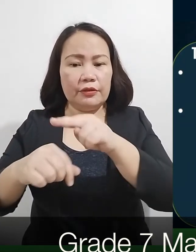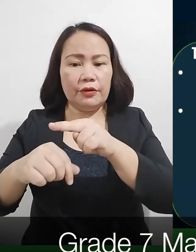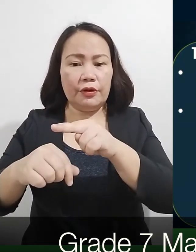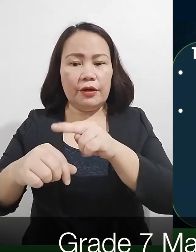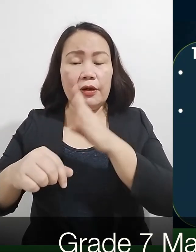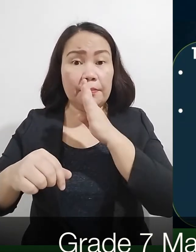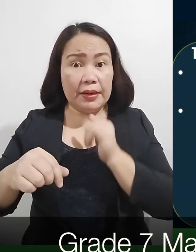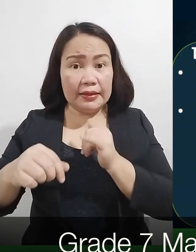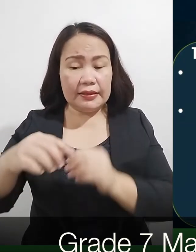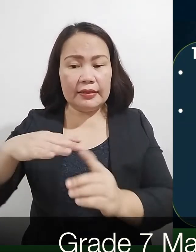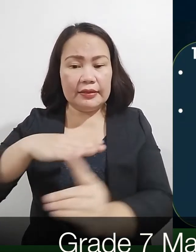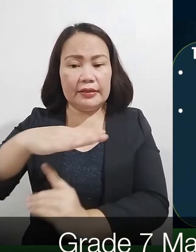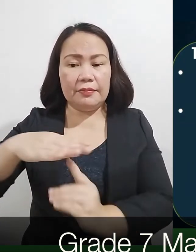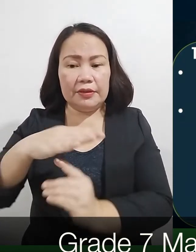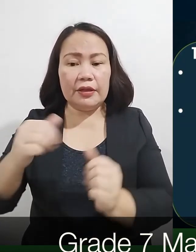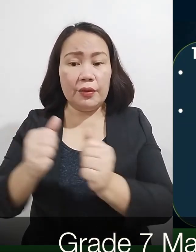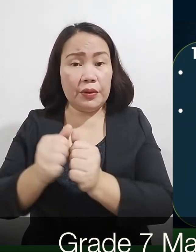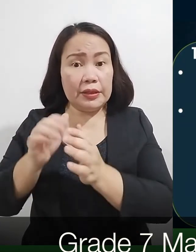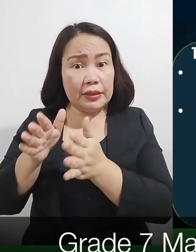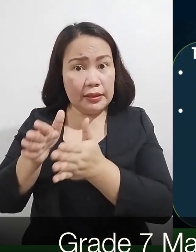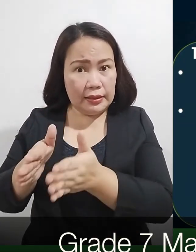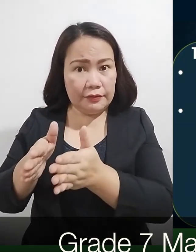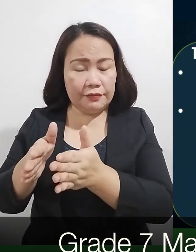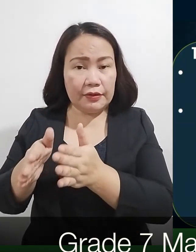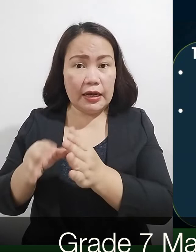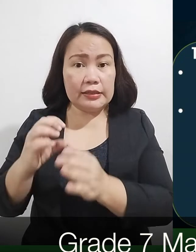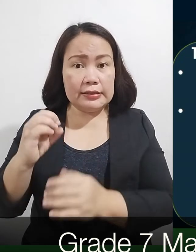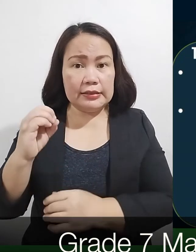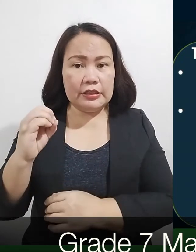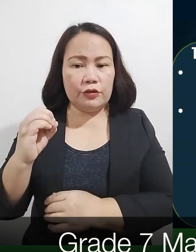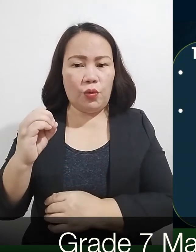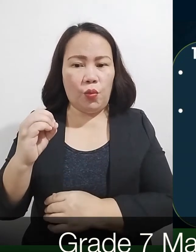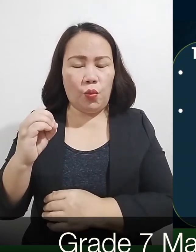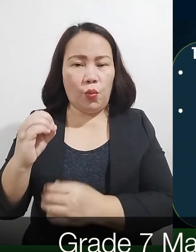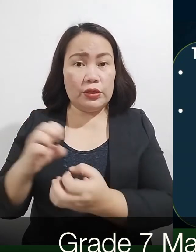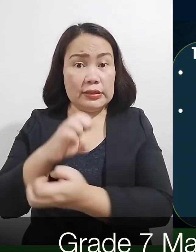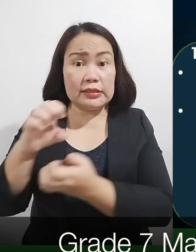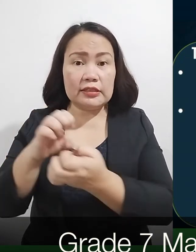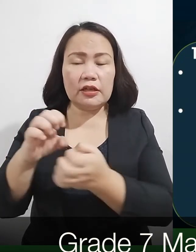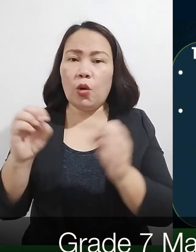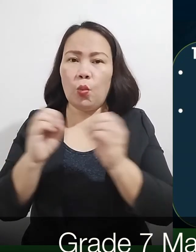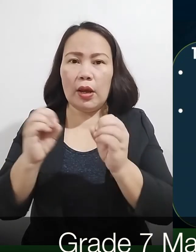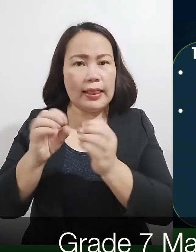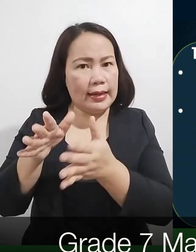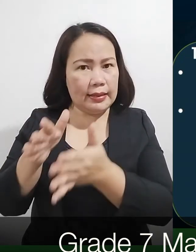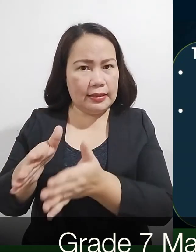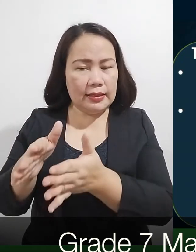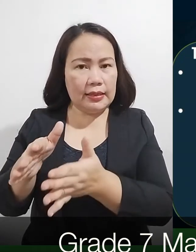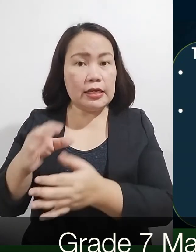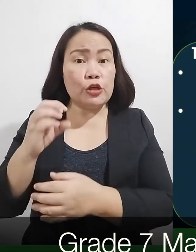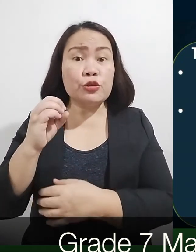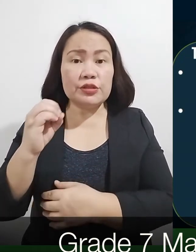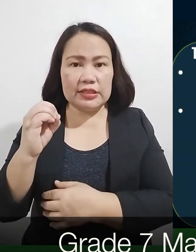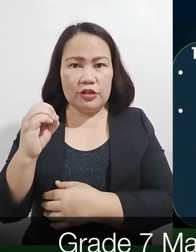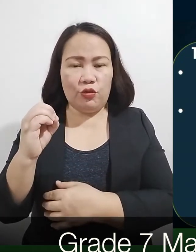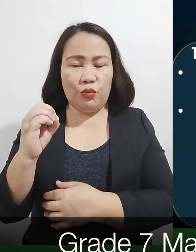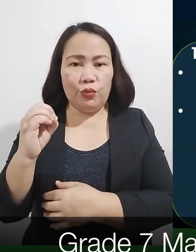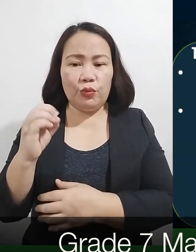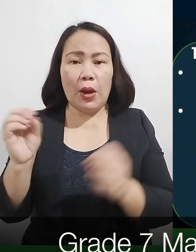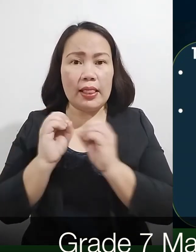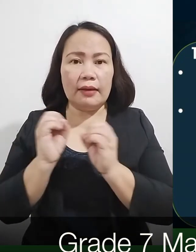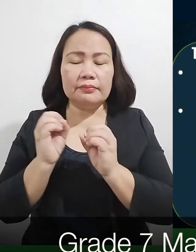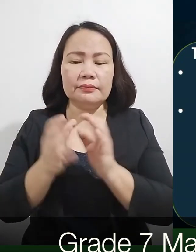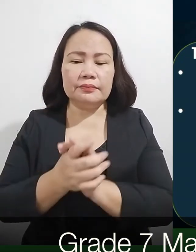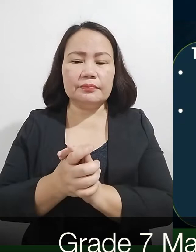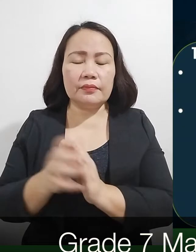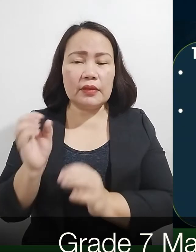of 0. So, kaya nga ang sabi dito, exact, because there is no remainder. So, ang naiiwan na